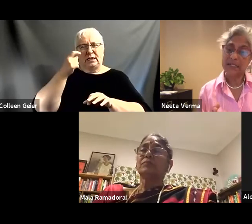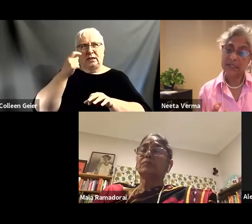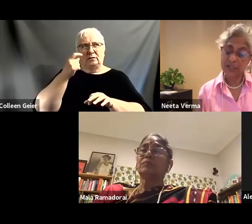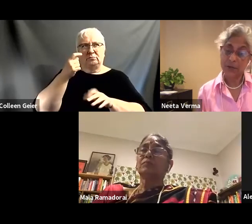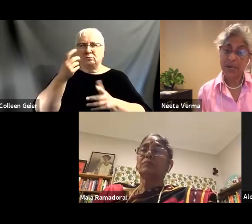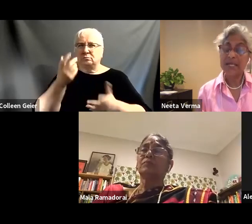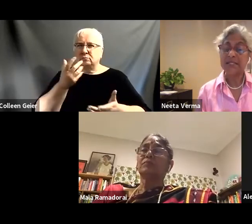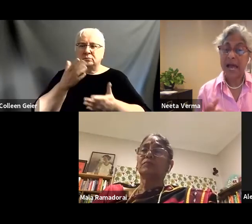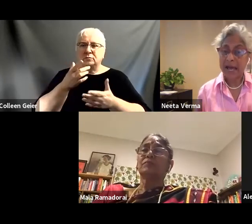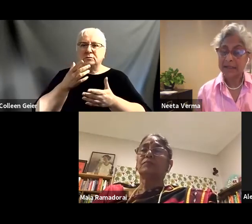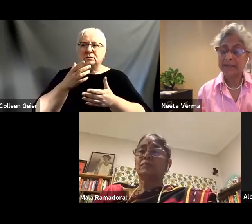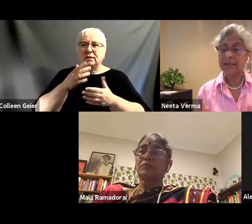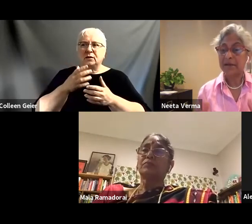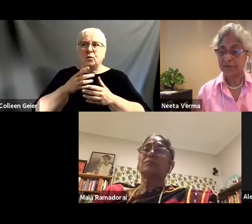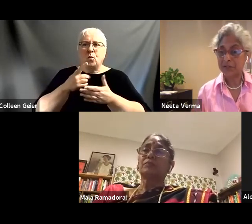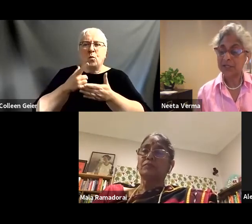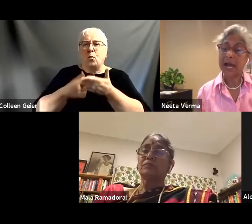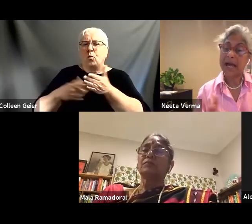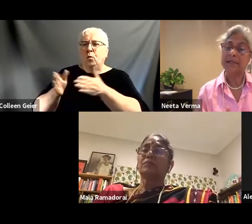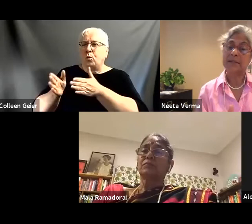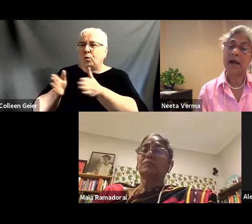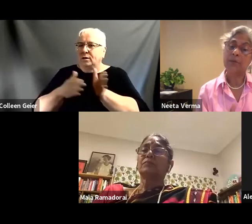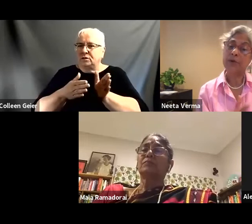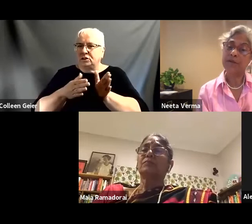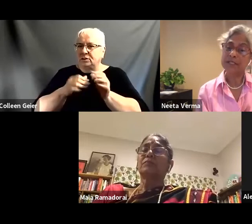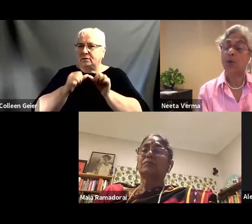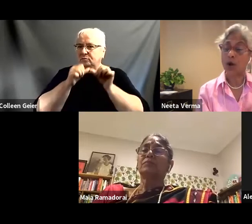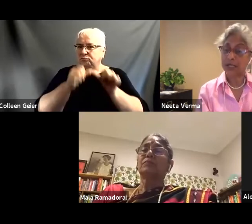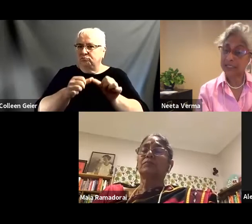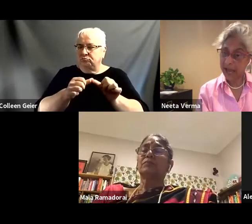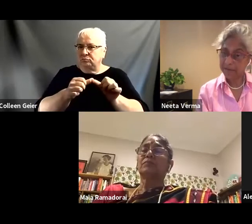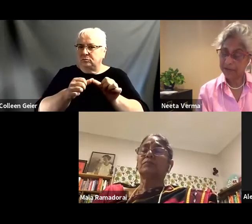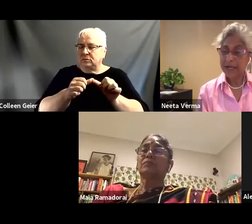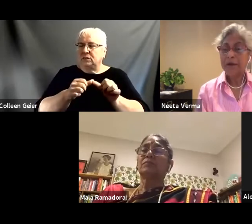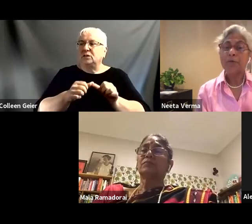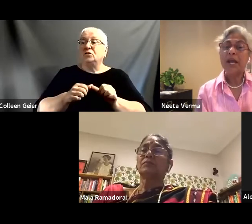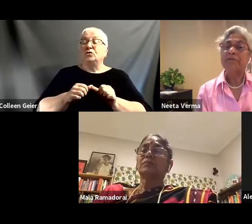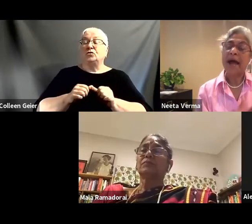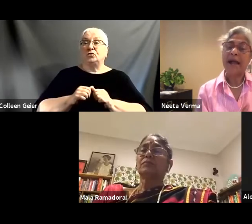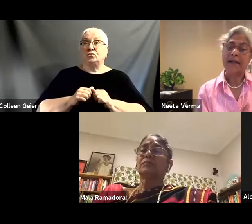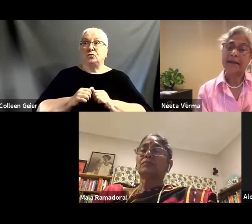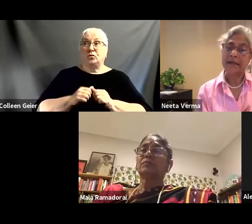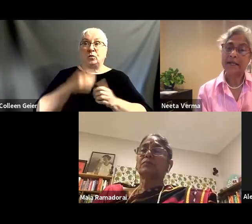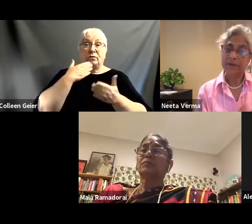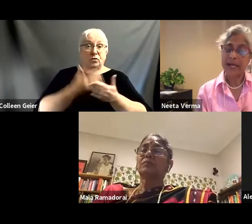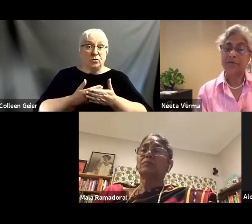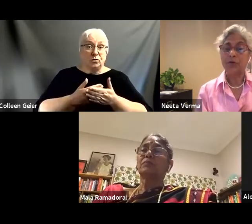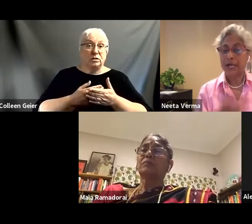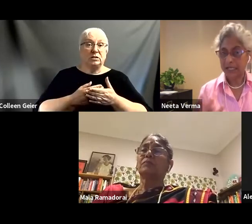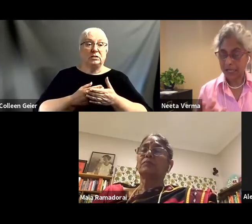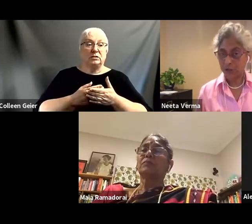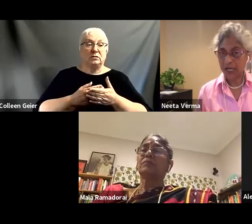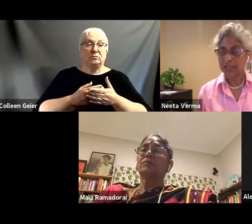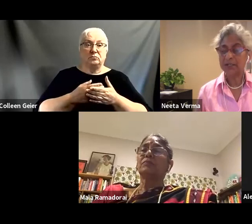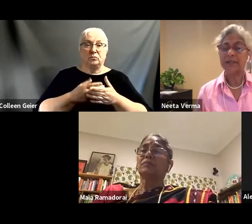it remains as efficient as our previous models have. We have had, in a way, if you look